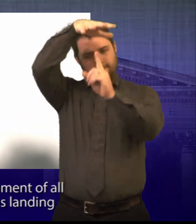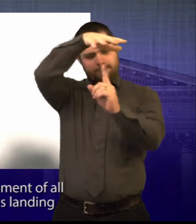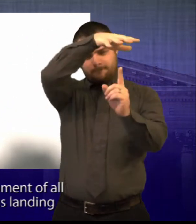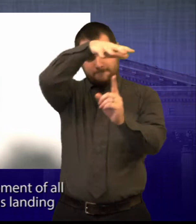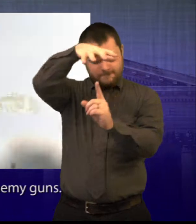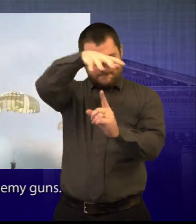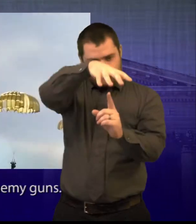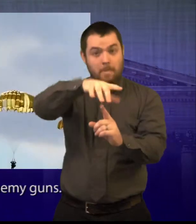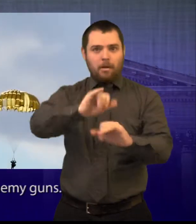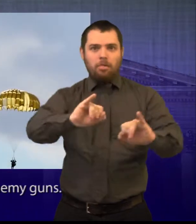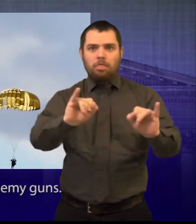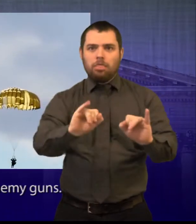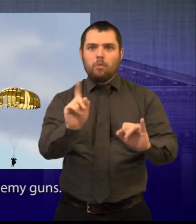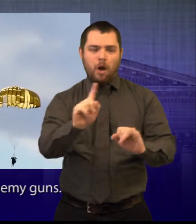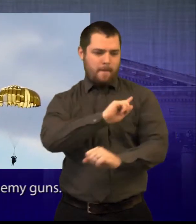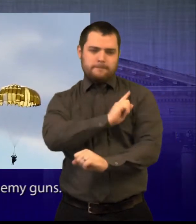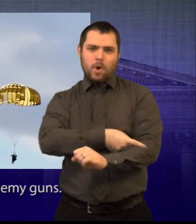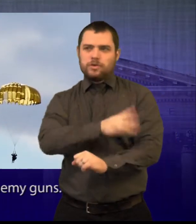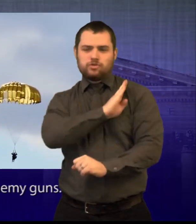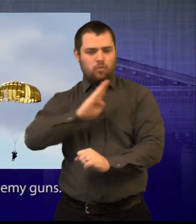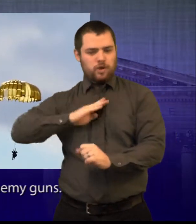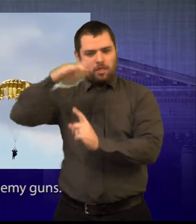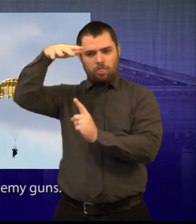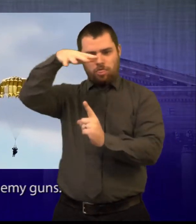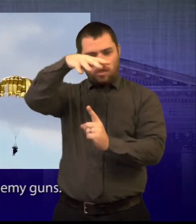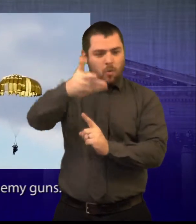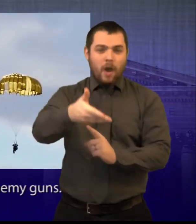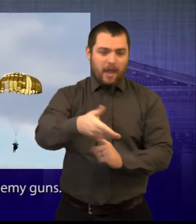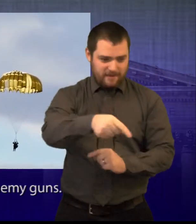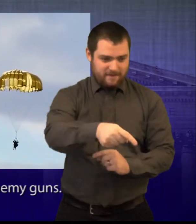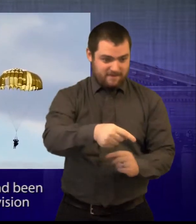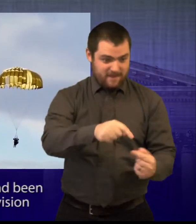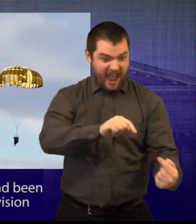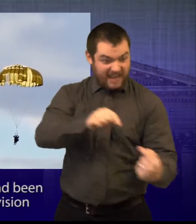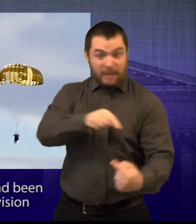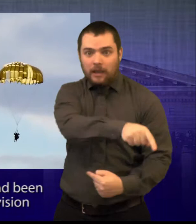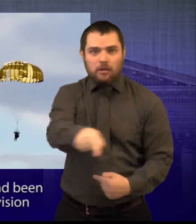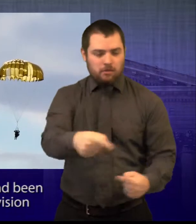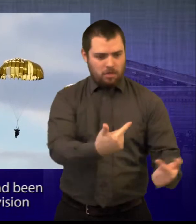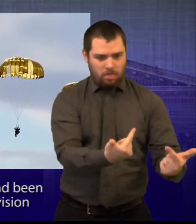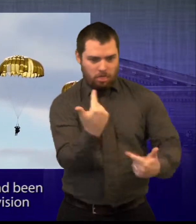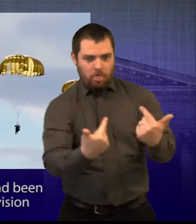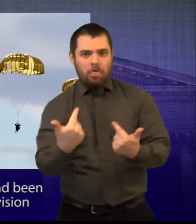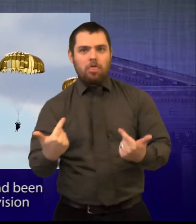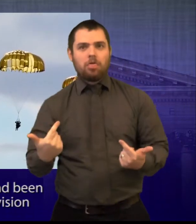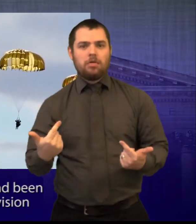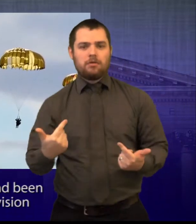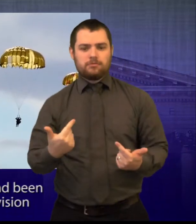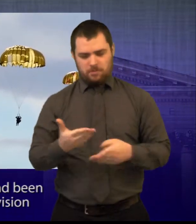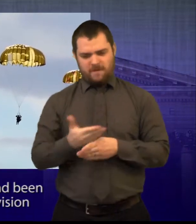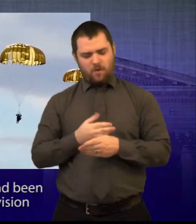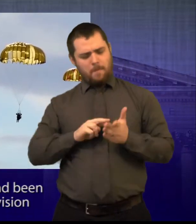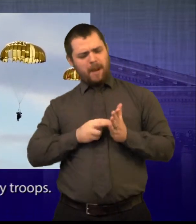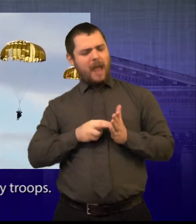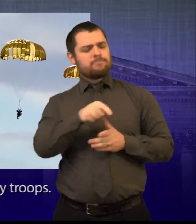disastrous landing of Polish paratroopers onto enemy guns. The landing zones which had been selected for the